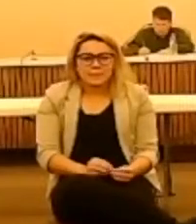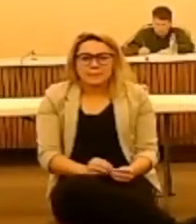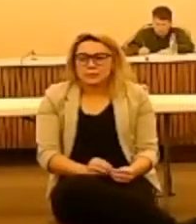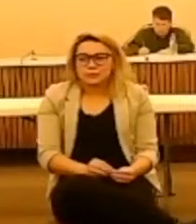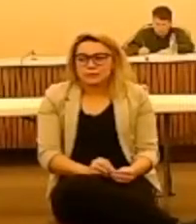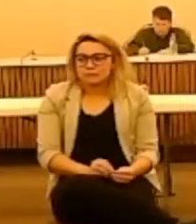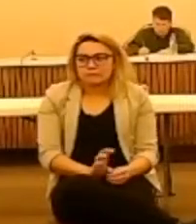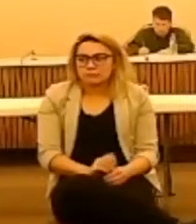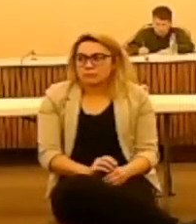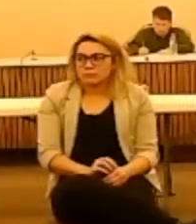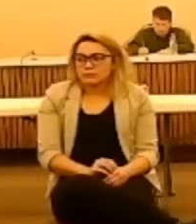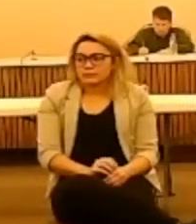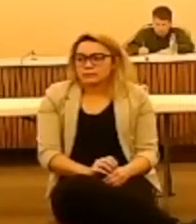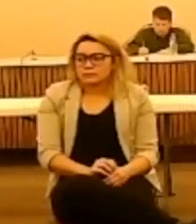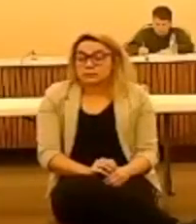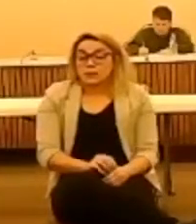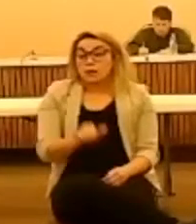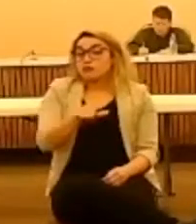Anything else?